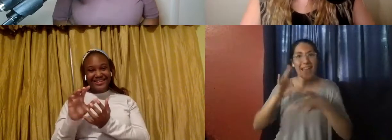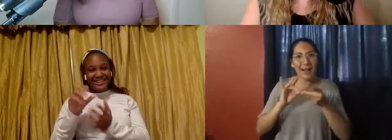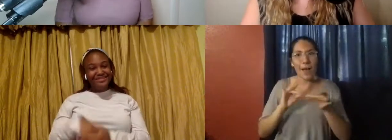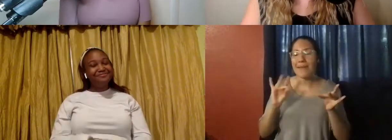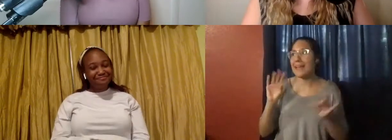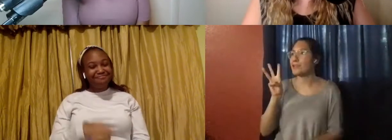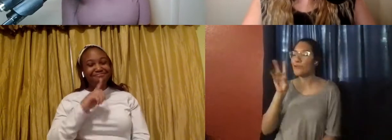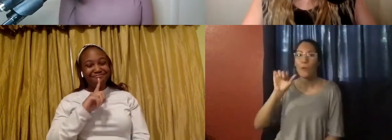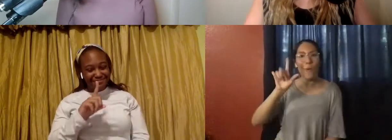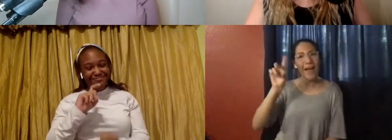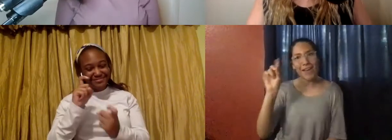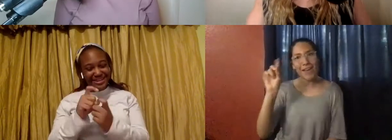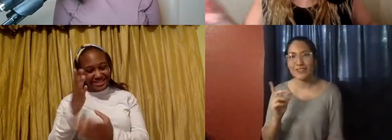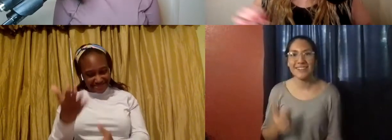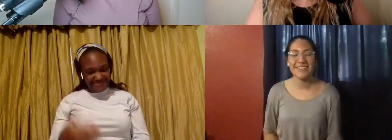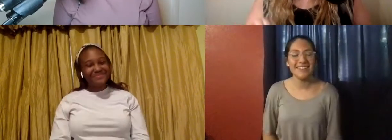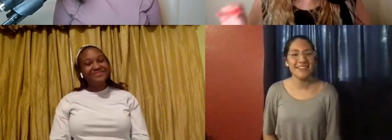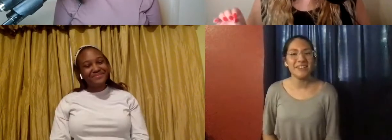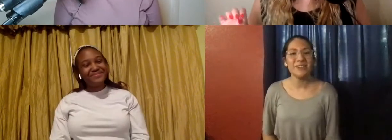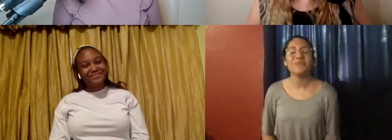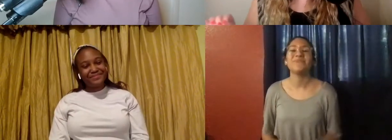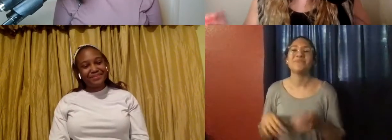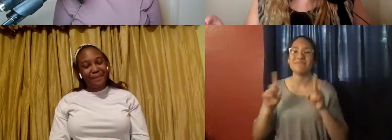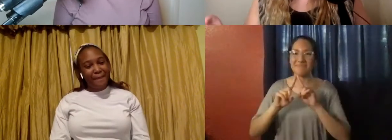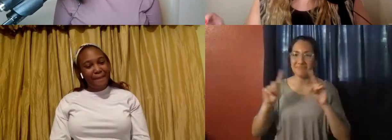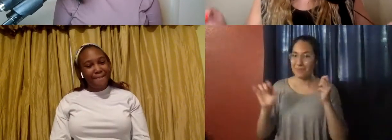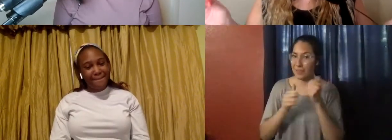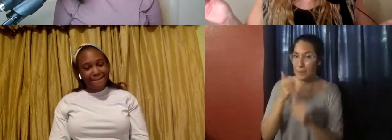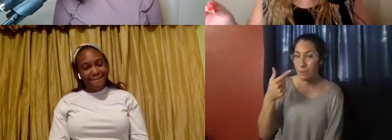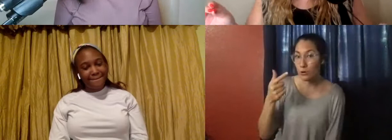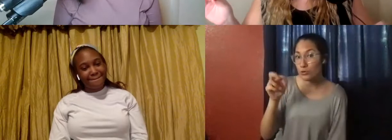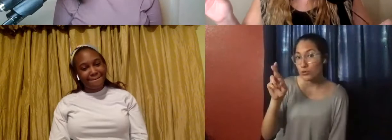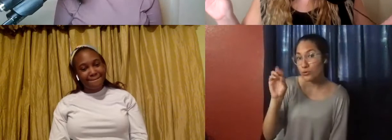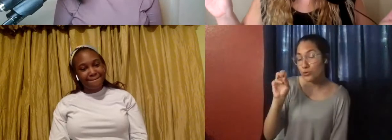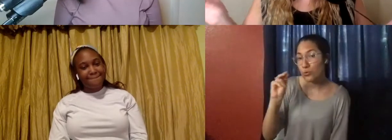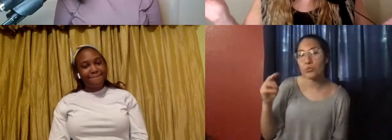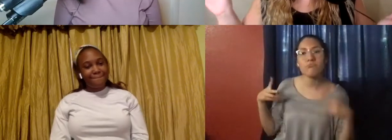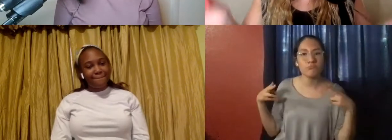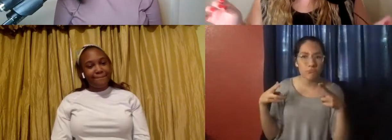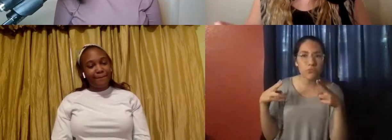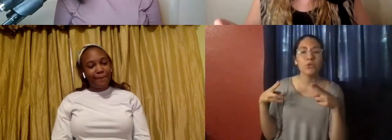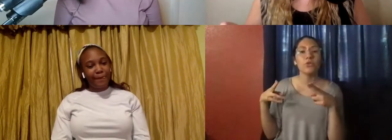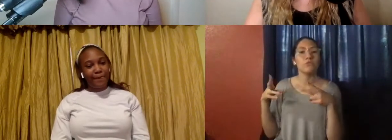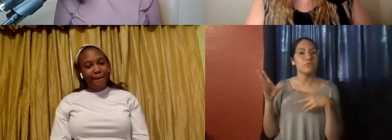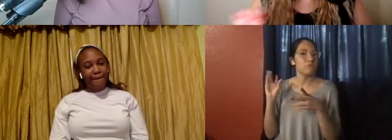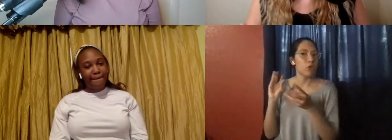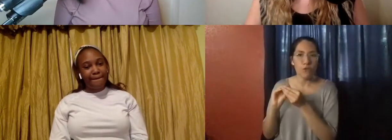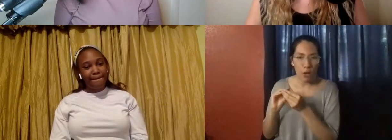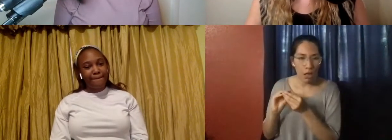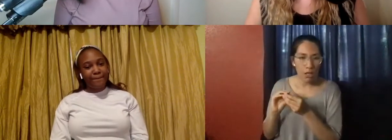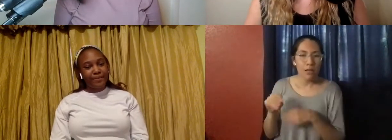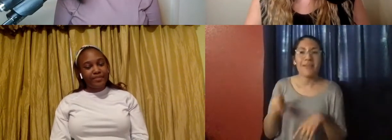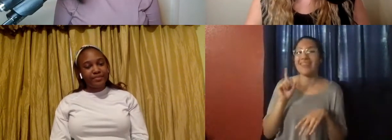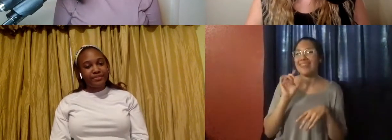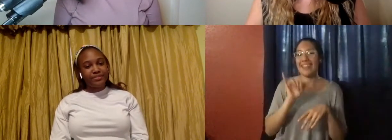Exactly. So, but the most groomed overall, and this is the quote terminology they